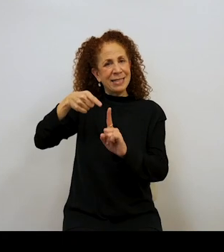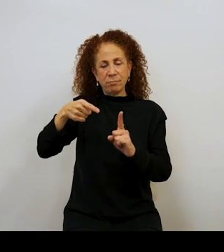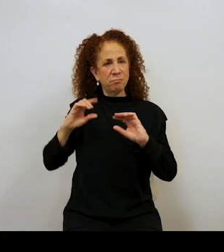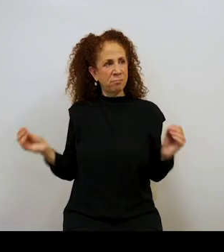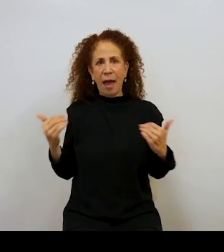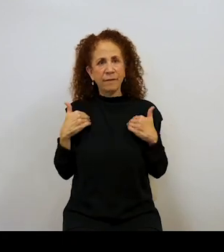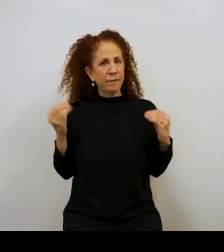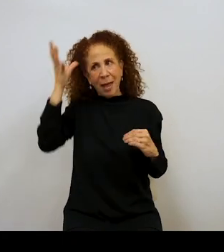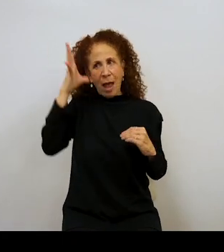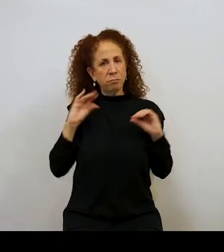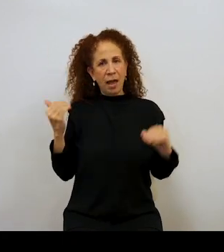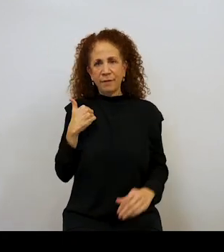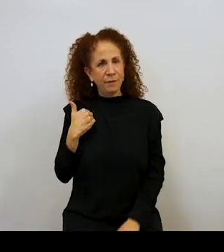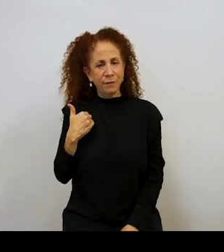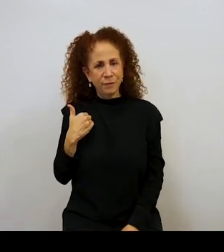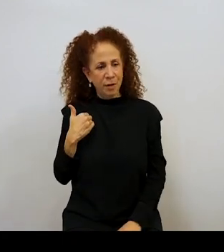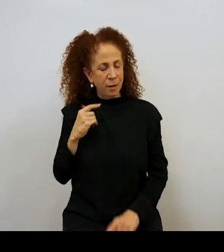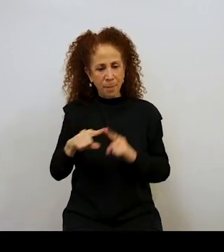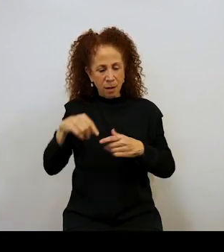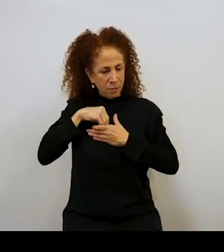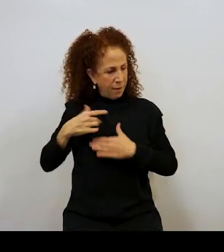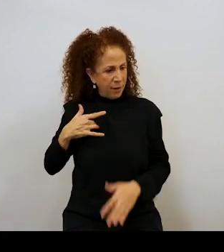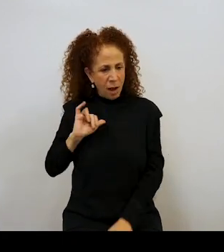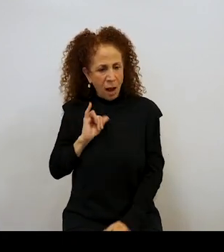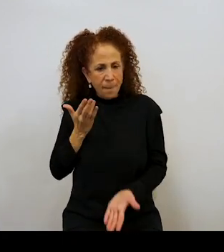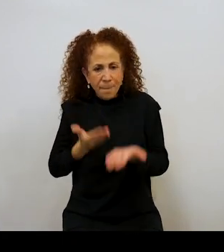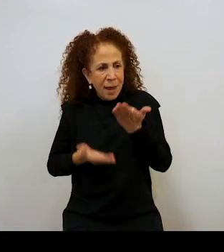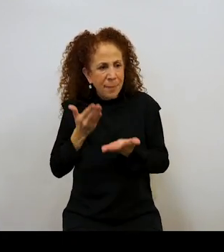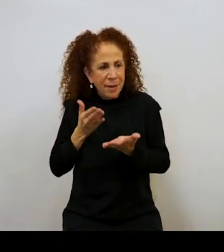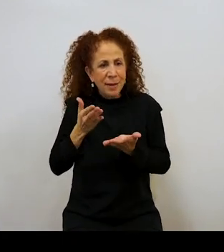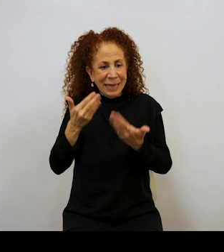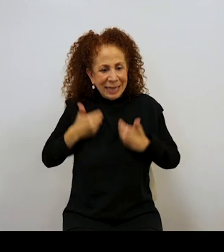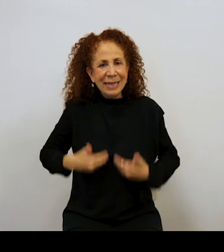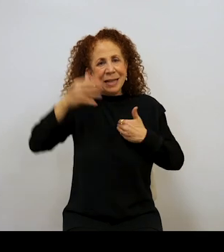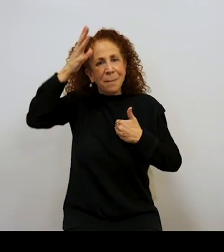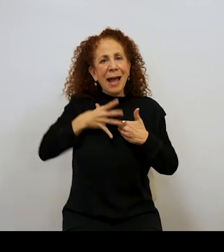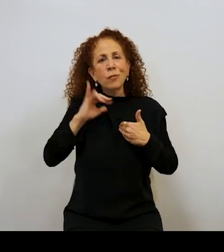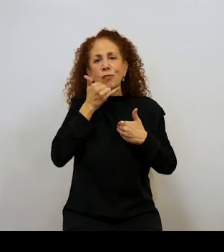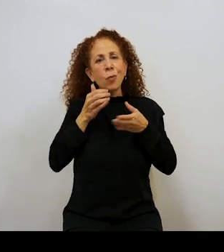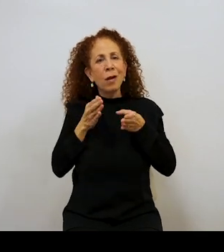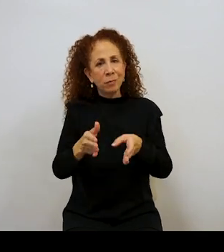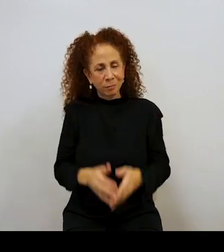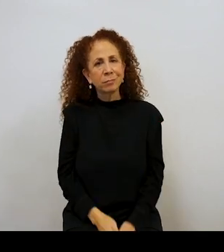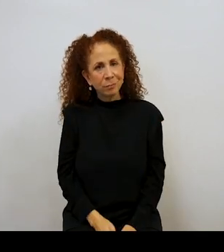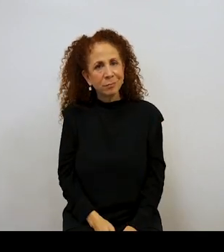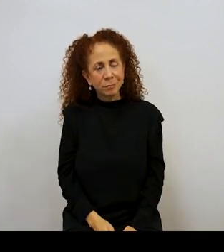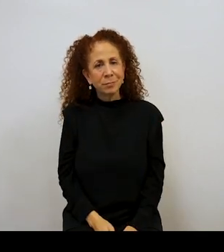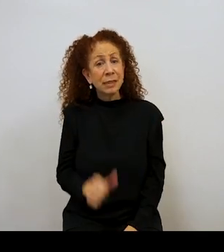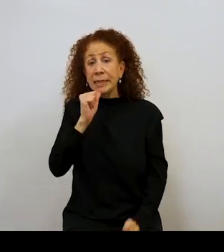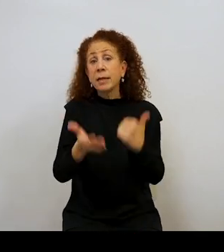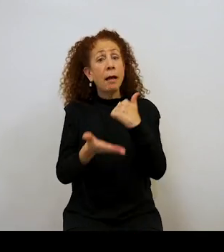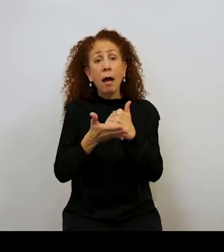that and who has this sense that maybe he's doing masculinity wrong. Mm-hmm. You know, and it doesn't help that